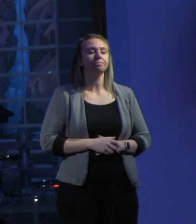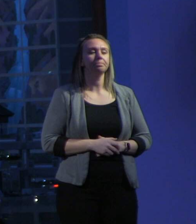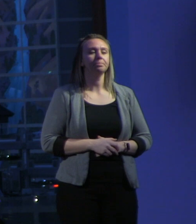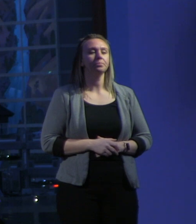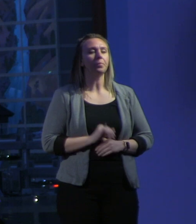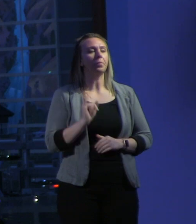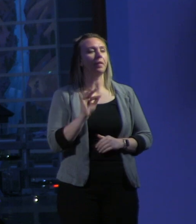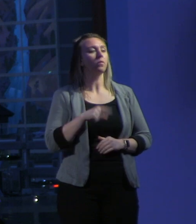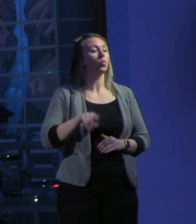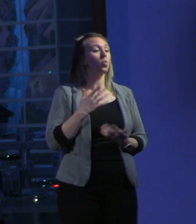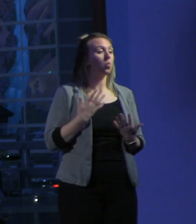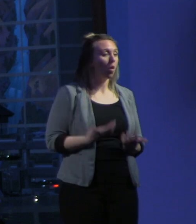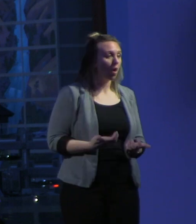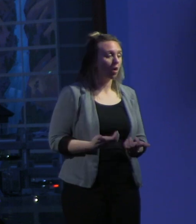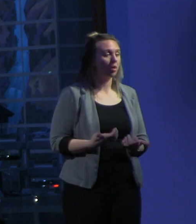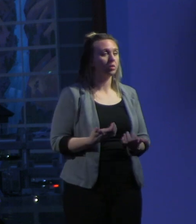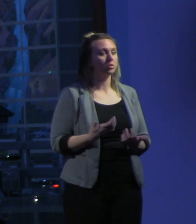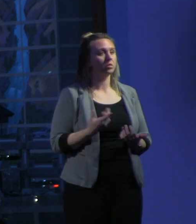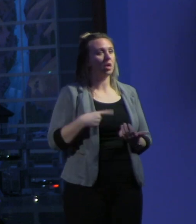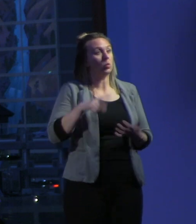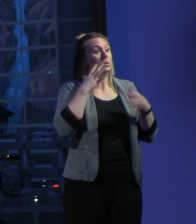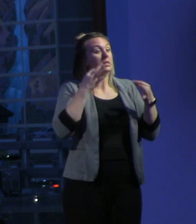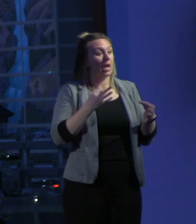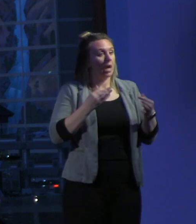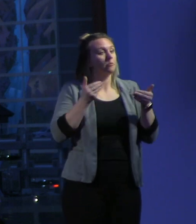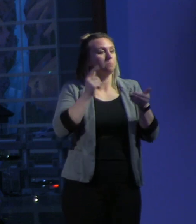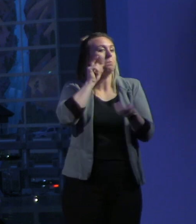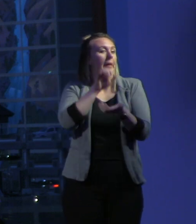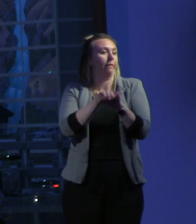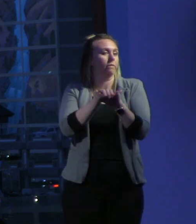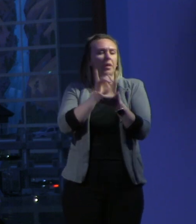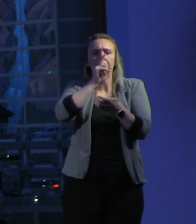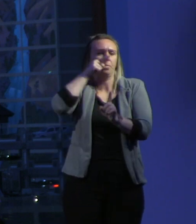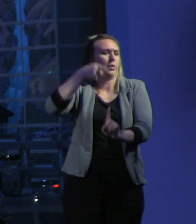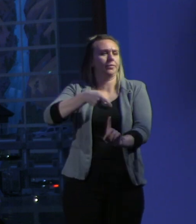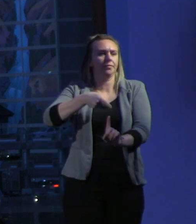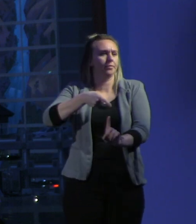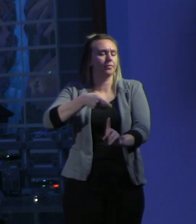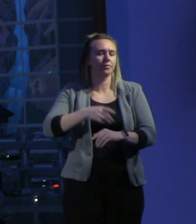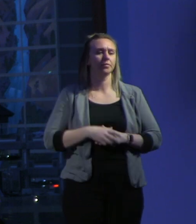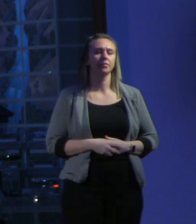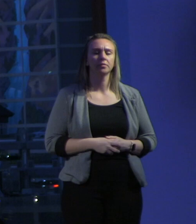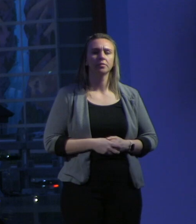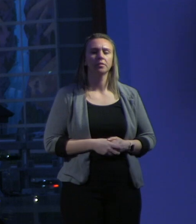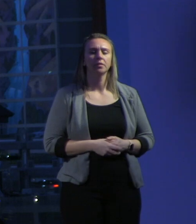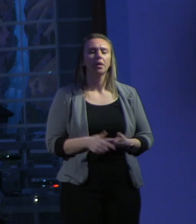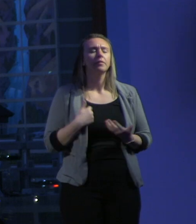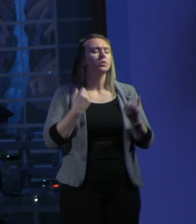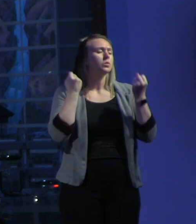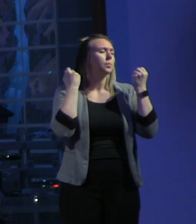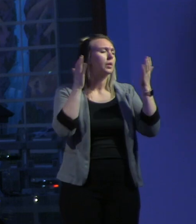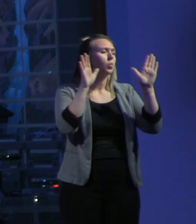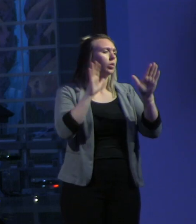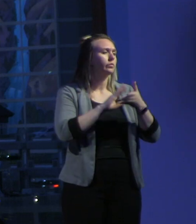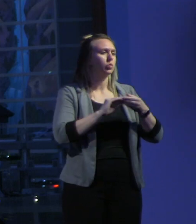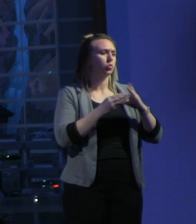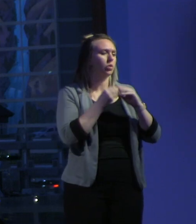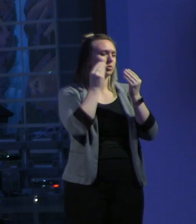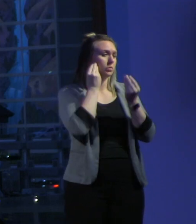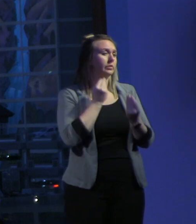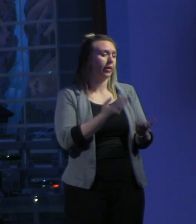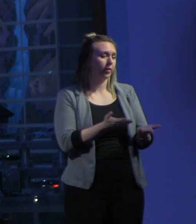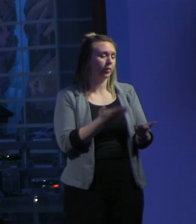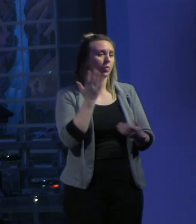you choose to believe in, and that's the bottom line. And I have so many great stories to tell you,